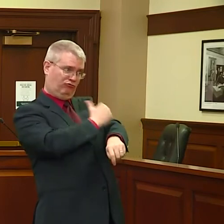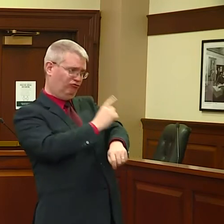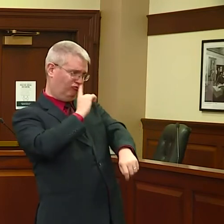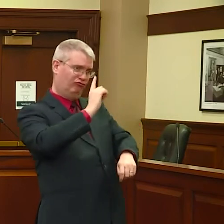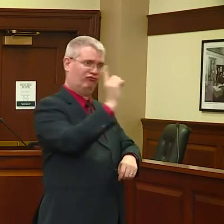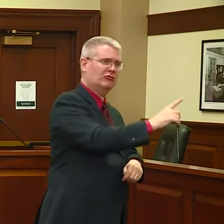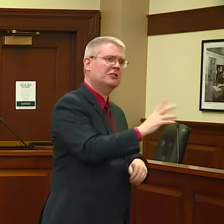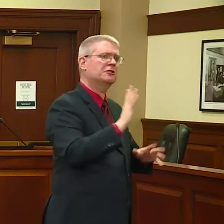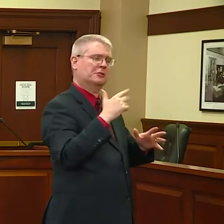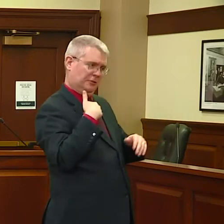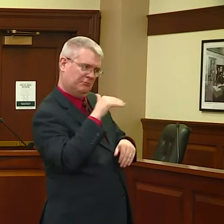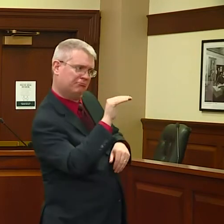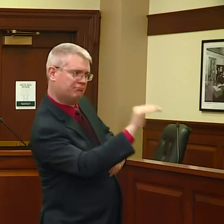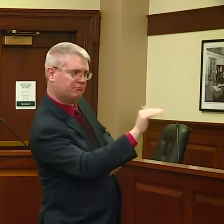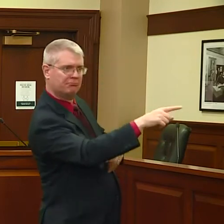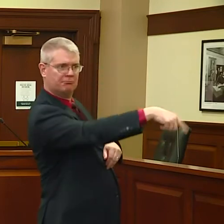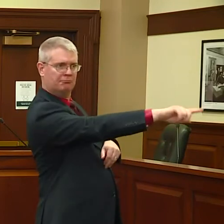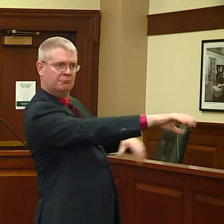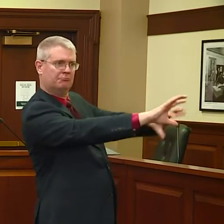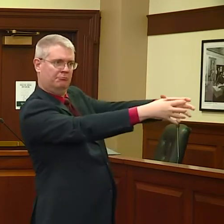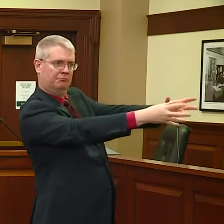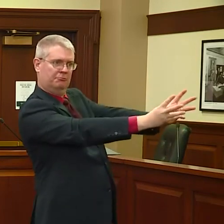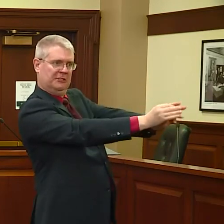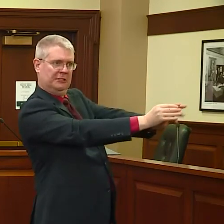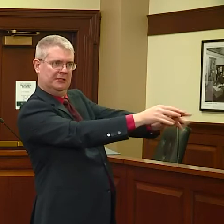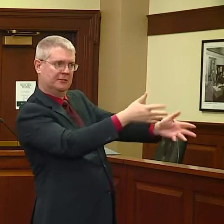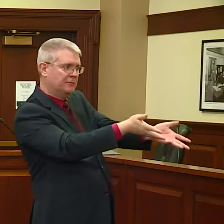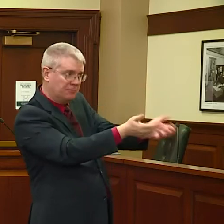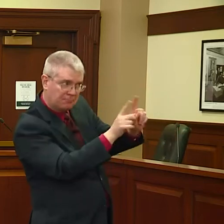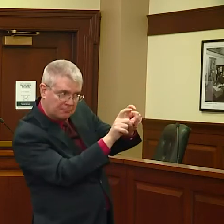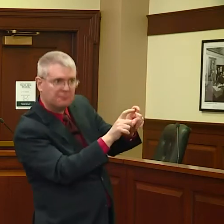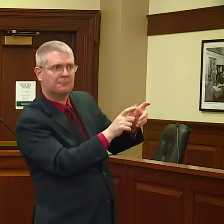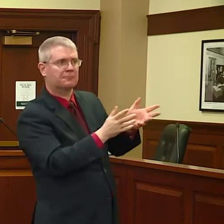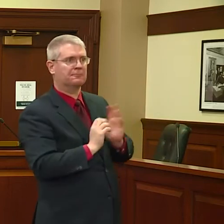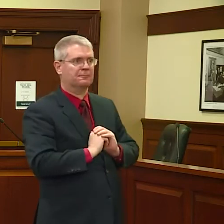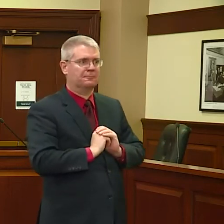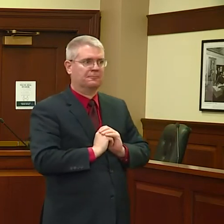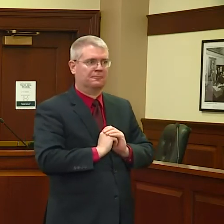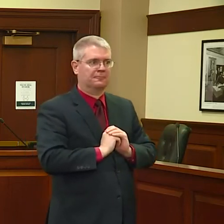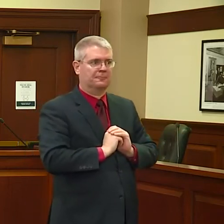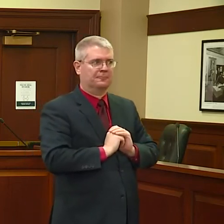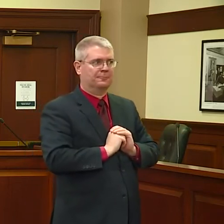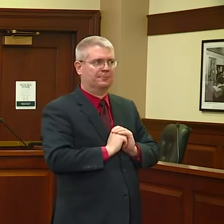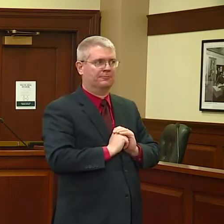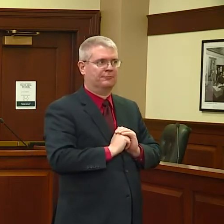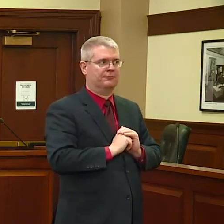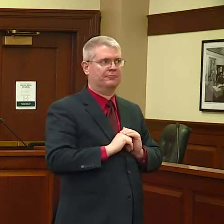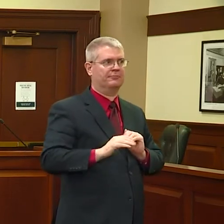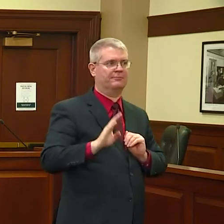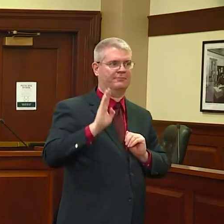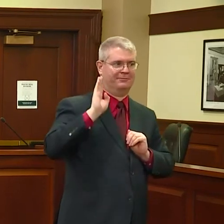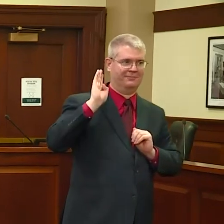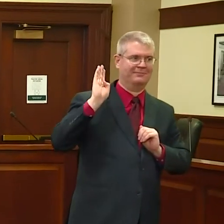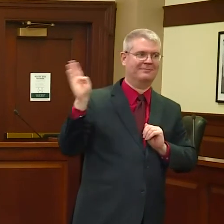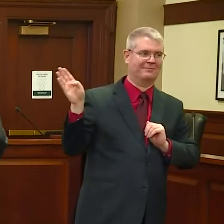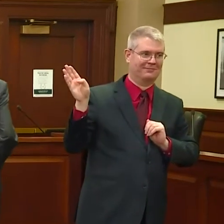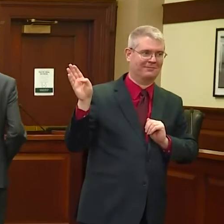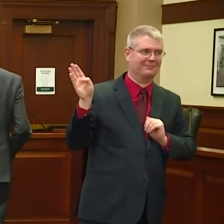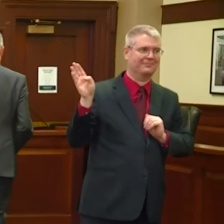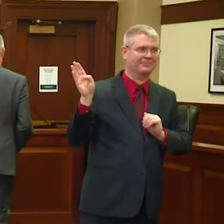you or Dr. Hahn. It's for Dr. Hahn, I'm sure. I'm sure. There are a number of other rural states